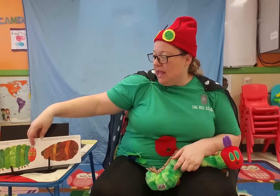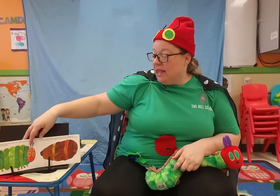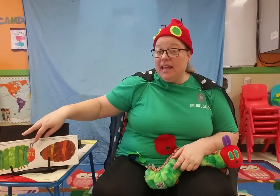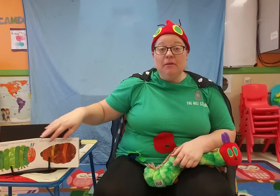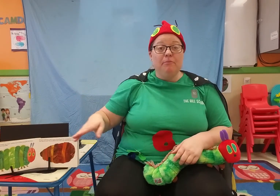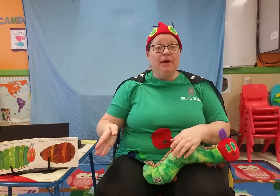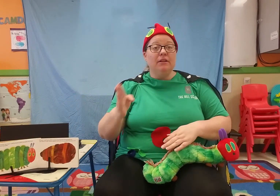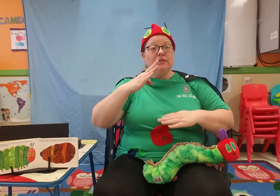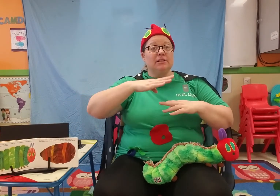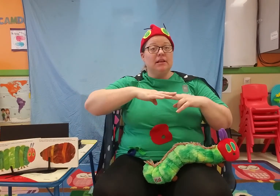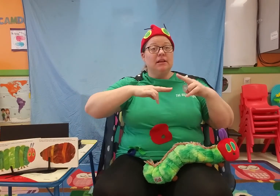he built